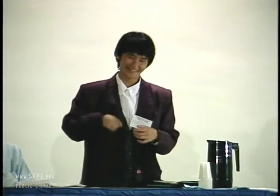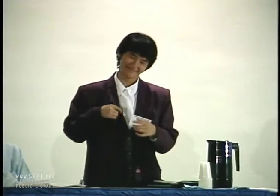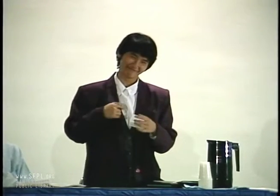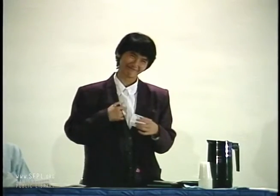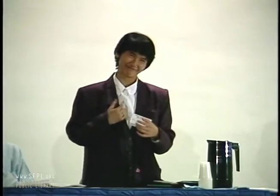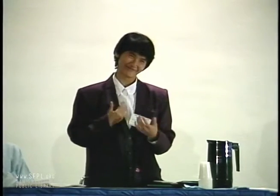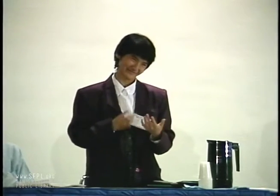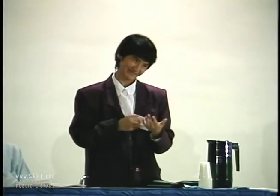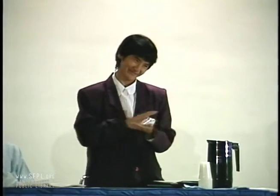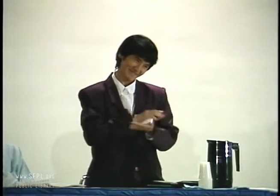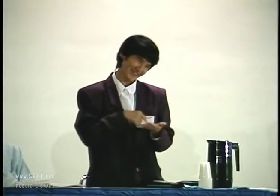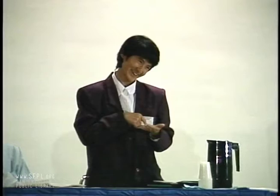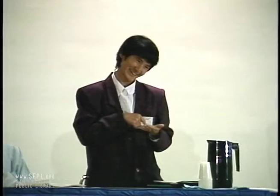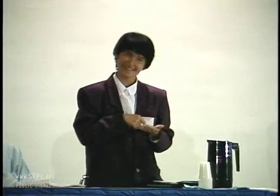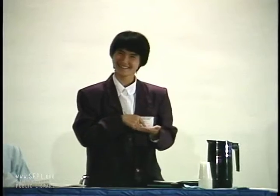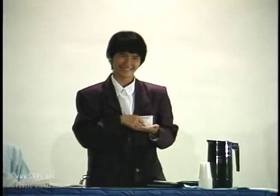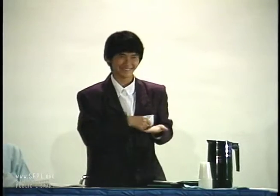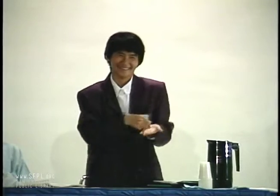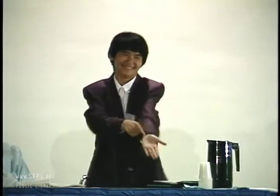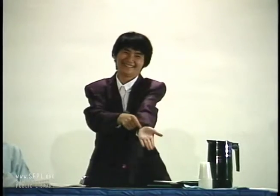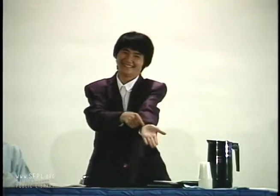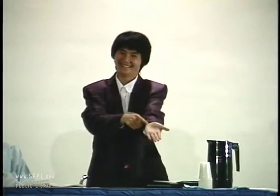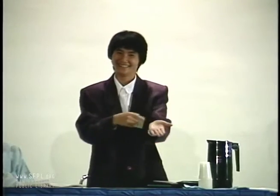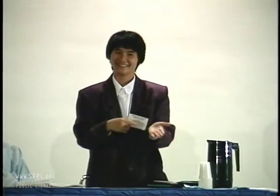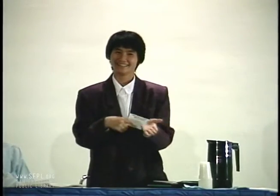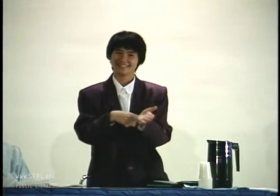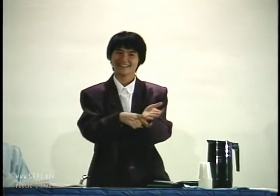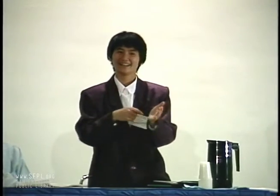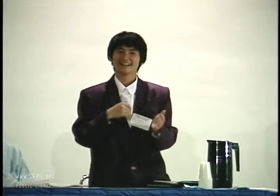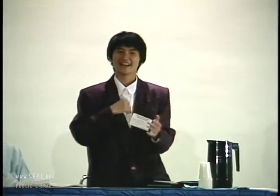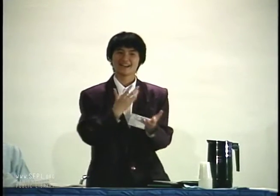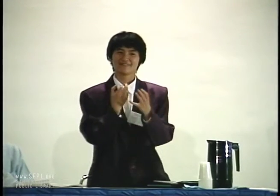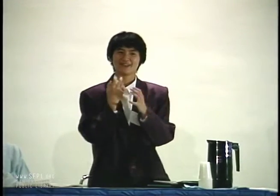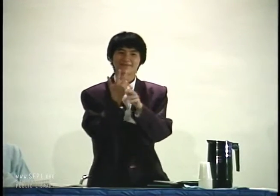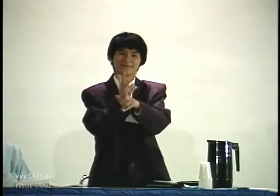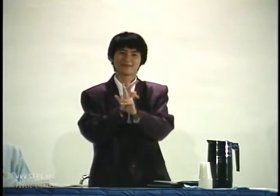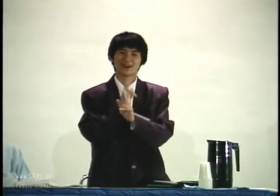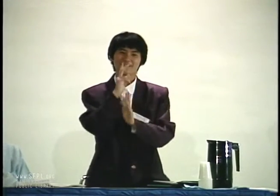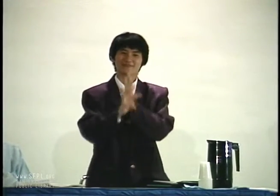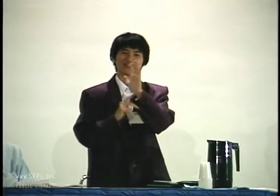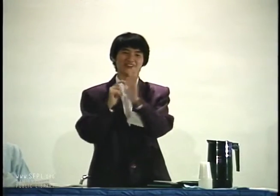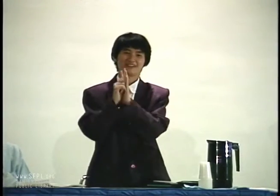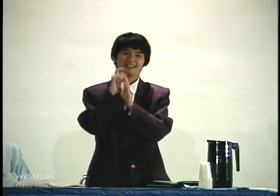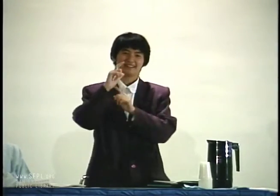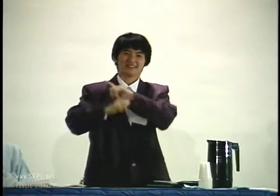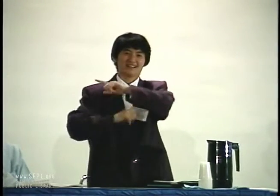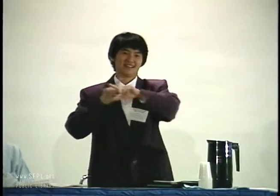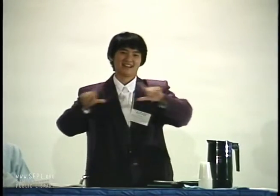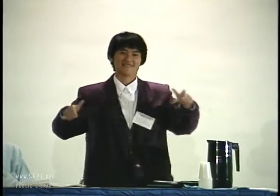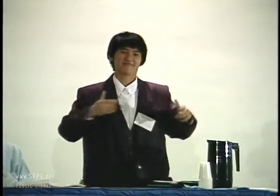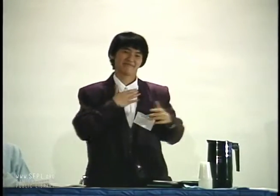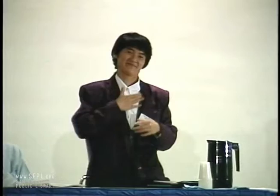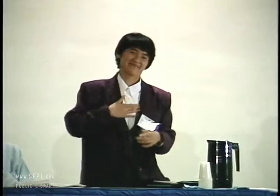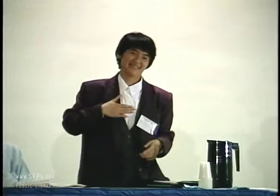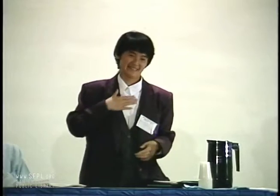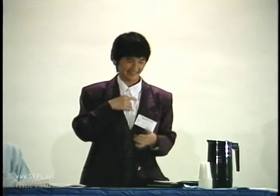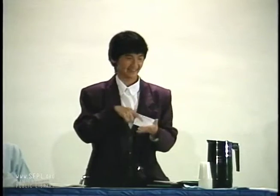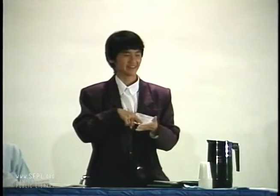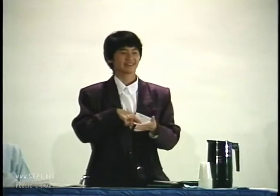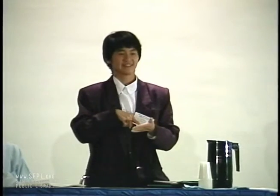because I hadn't learned to sign yet. So I had my note there. So the note said that I wanted to get a videotape